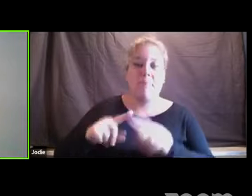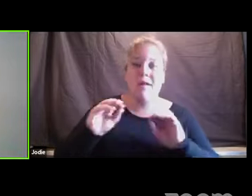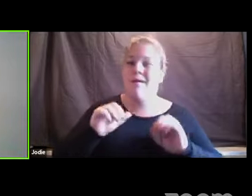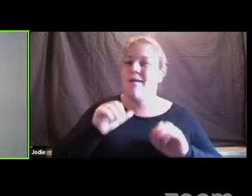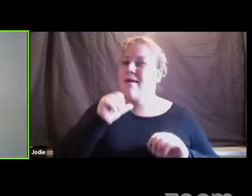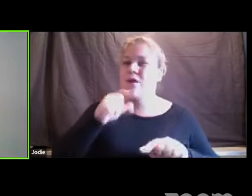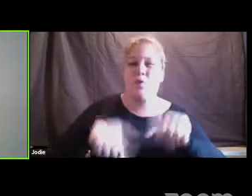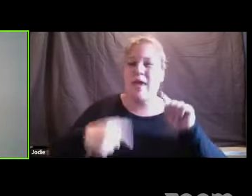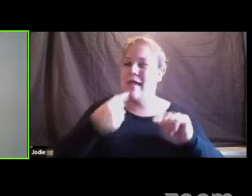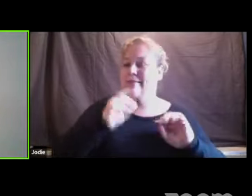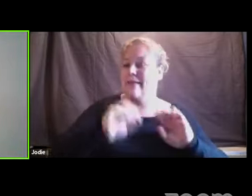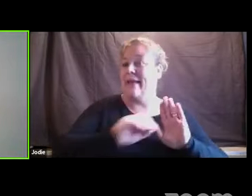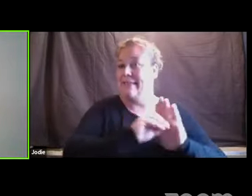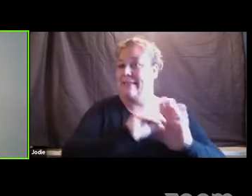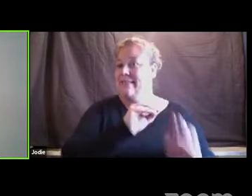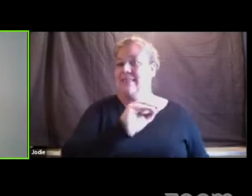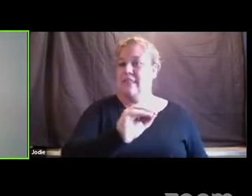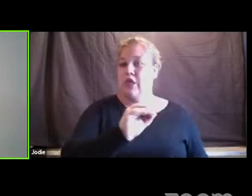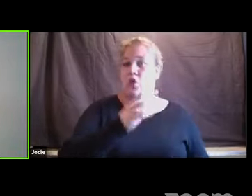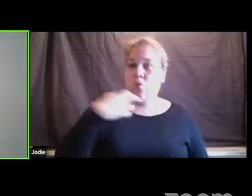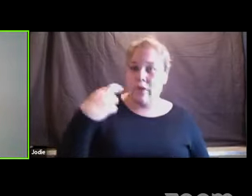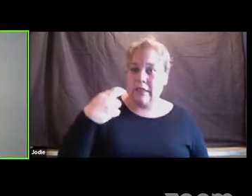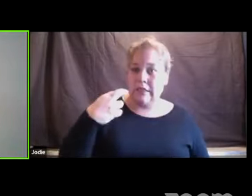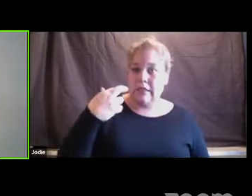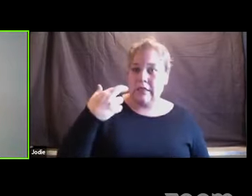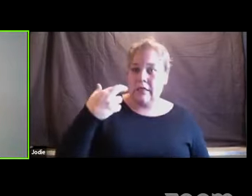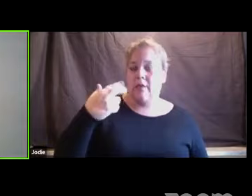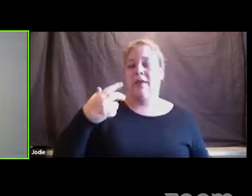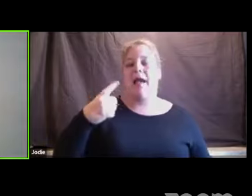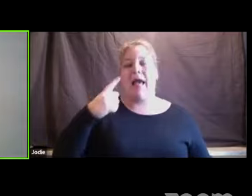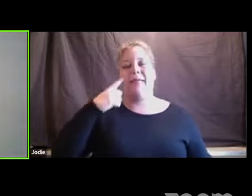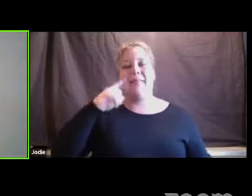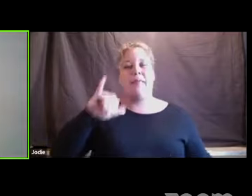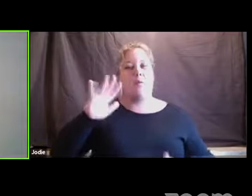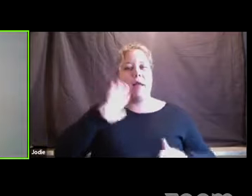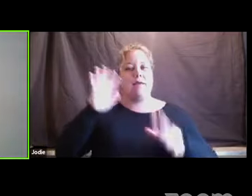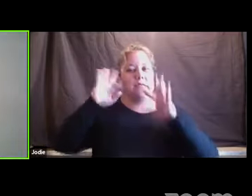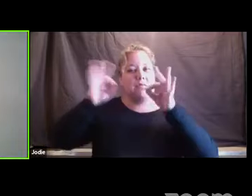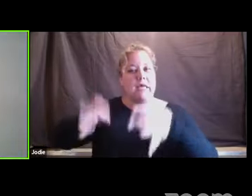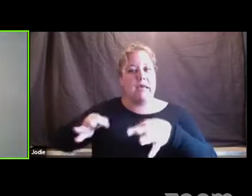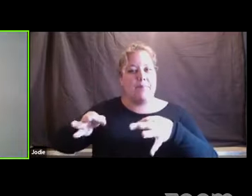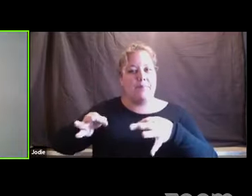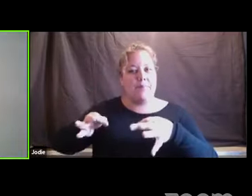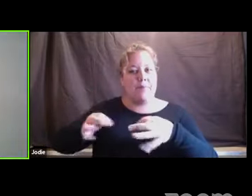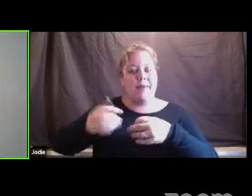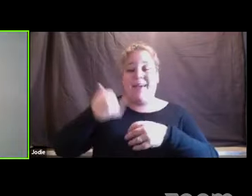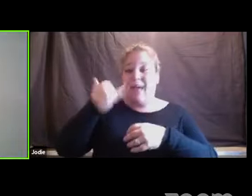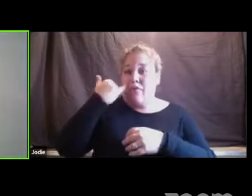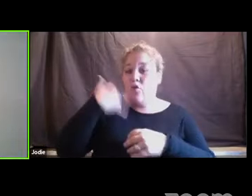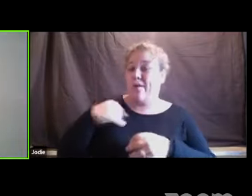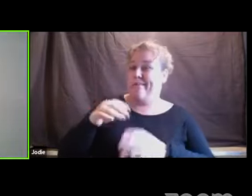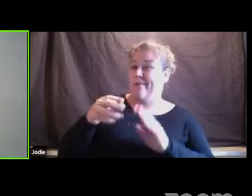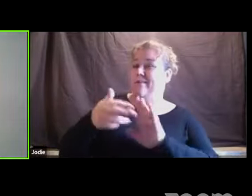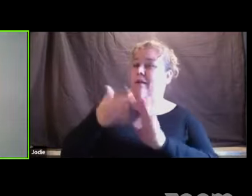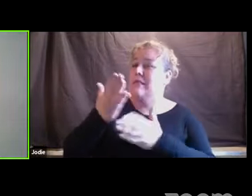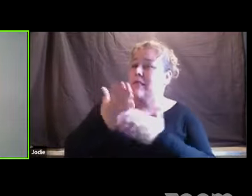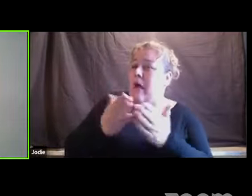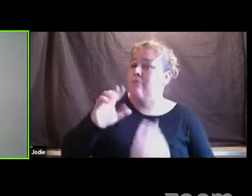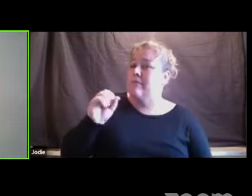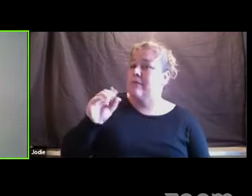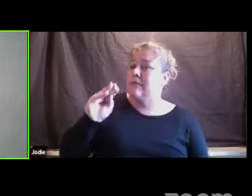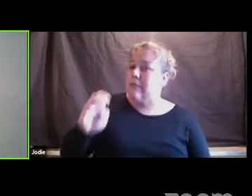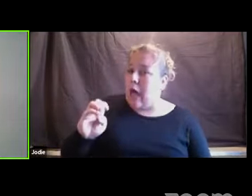the potential spread across sites, again, some but not zero, the Y chose